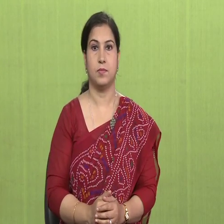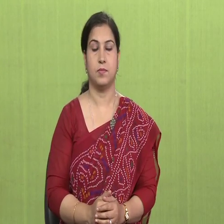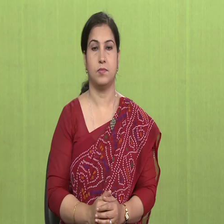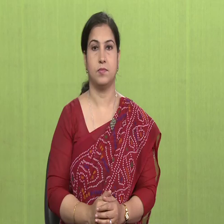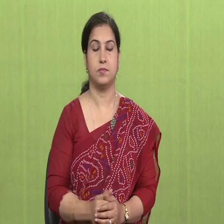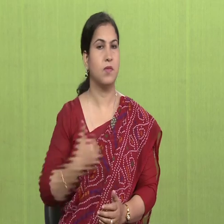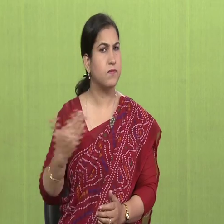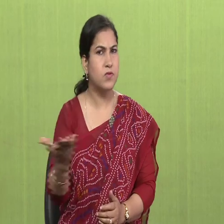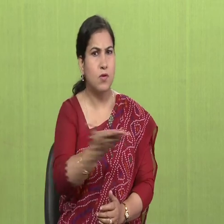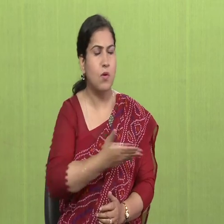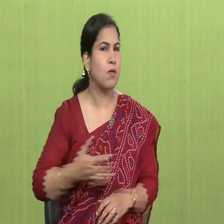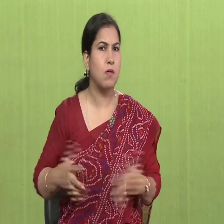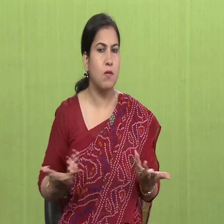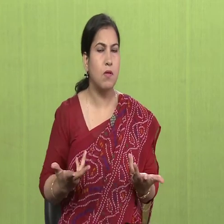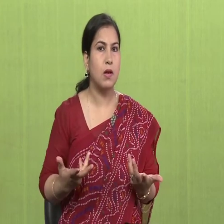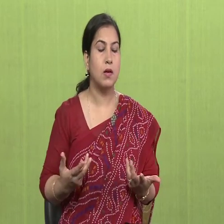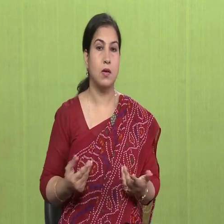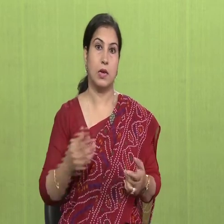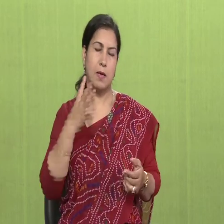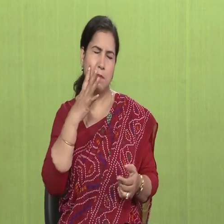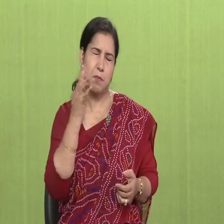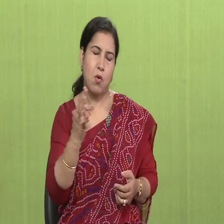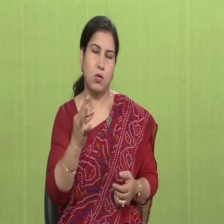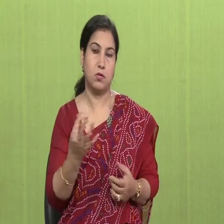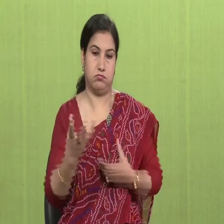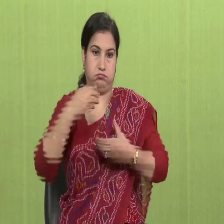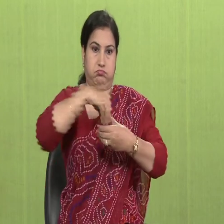We are an integral part of the ecosystem.